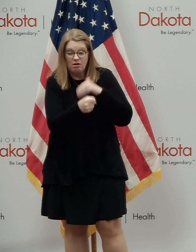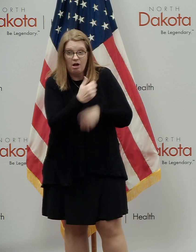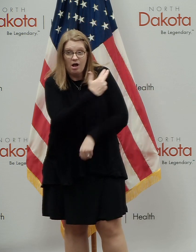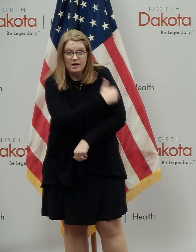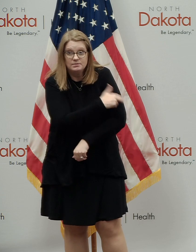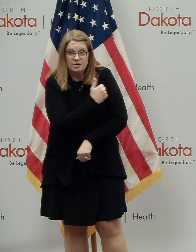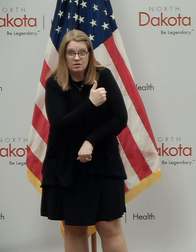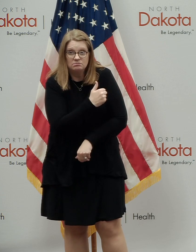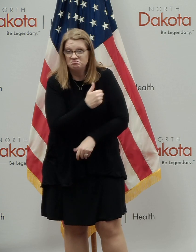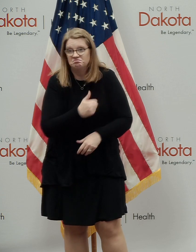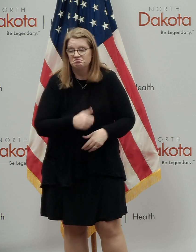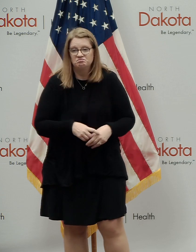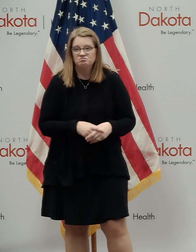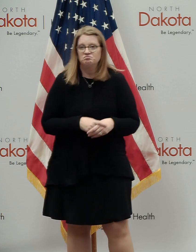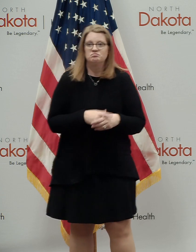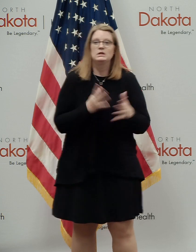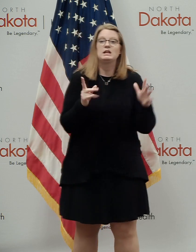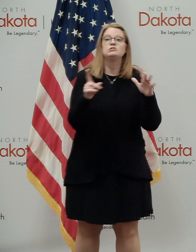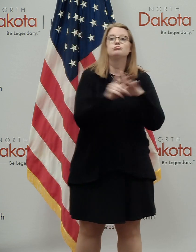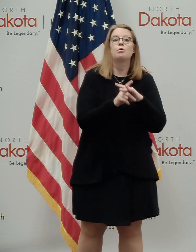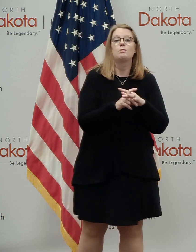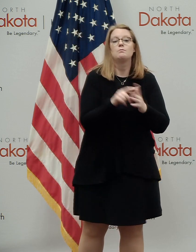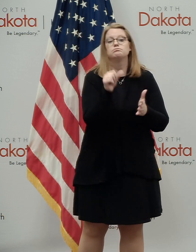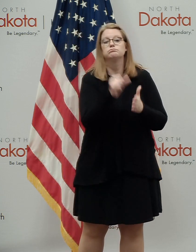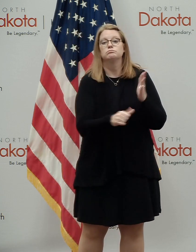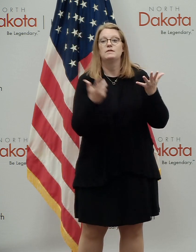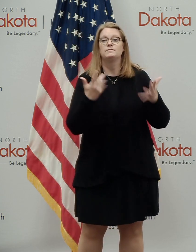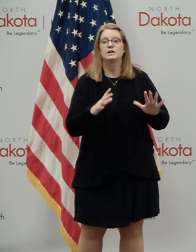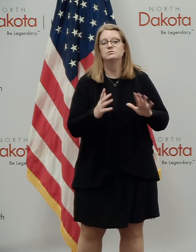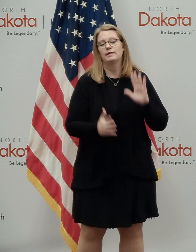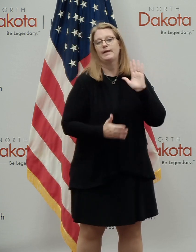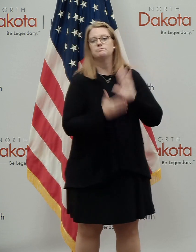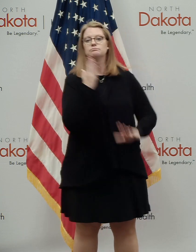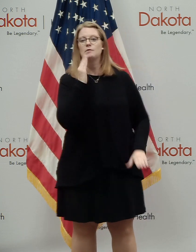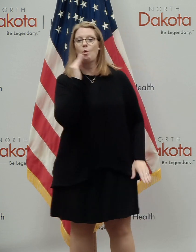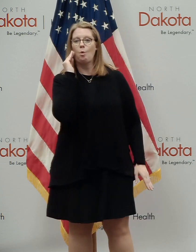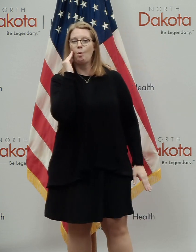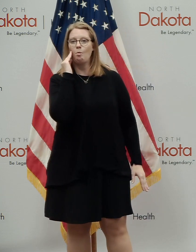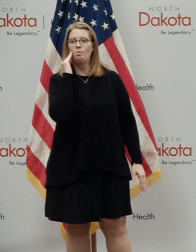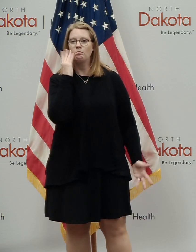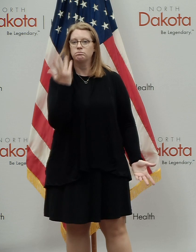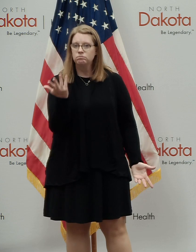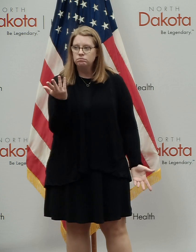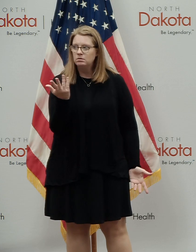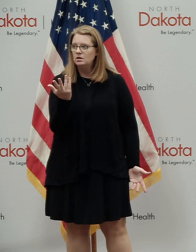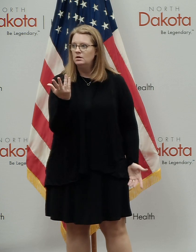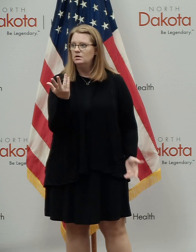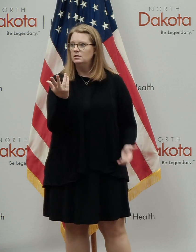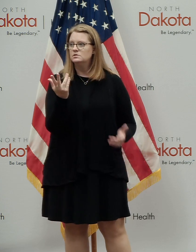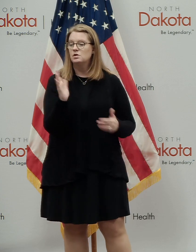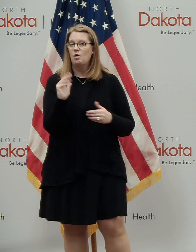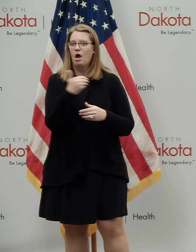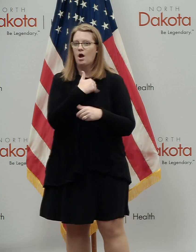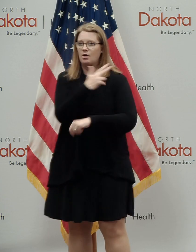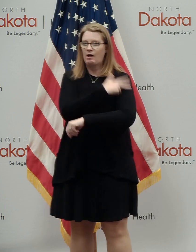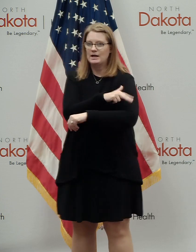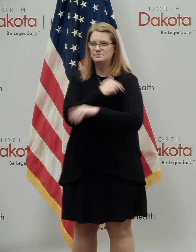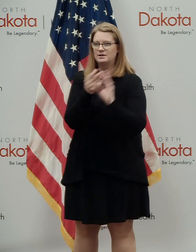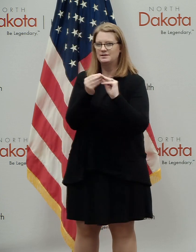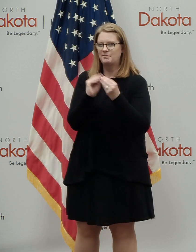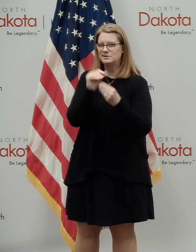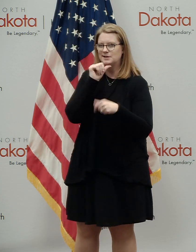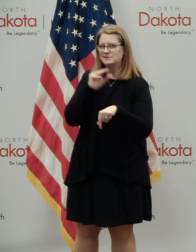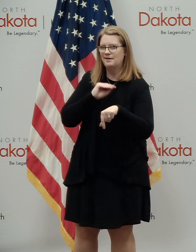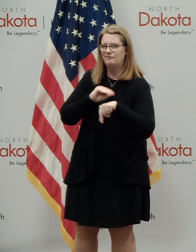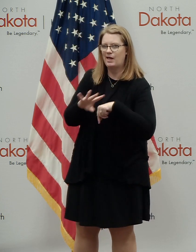access. They come in, they get an elective surgery, and they go home. And so it doesn't affect our hospital numbers.